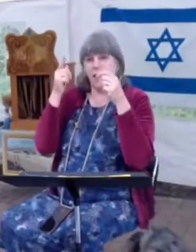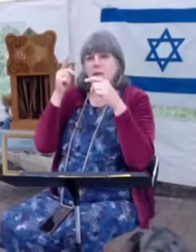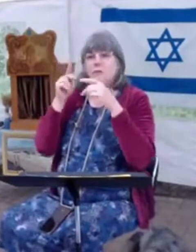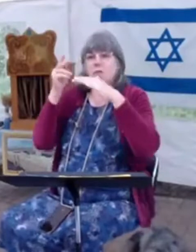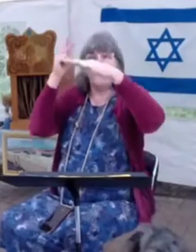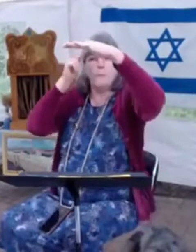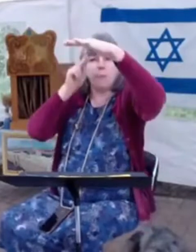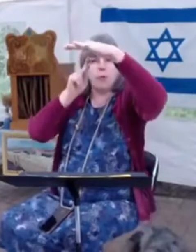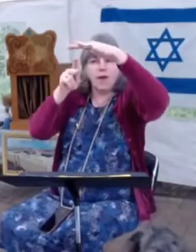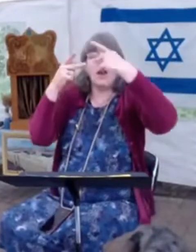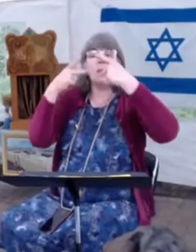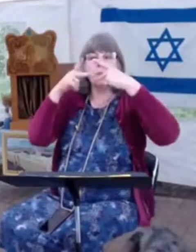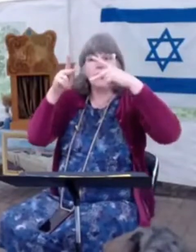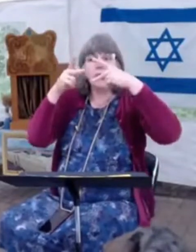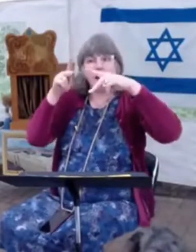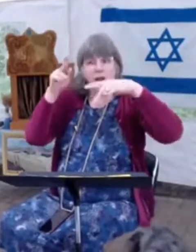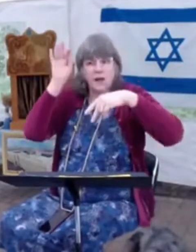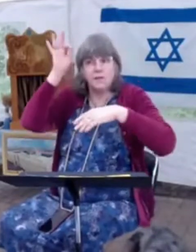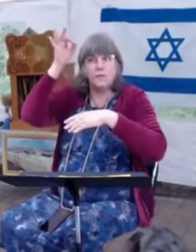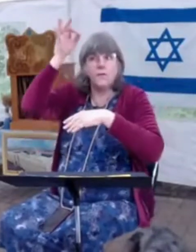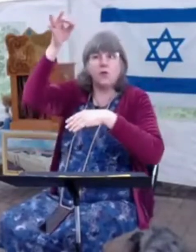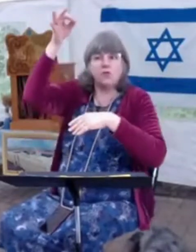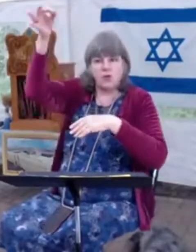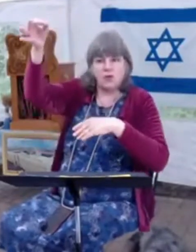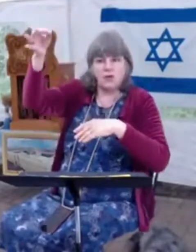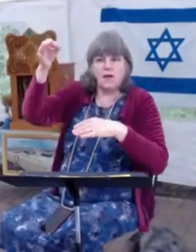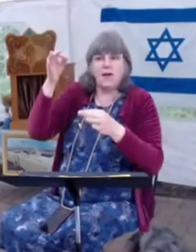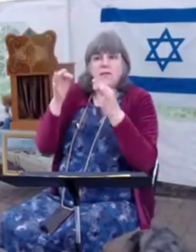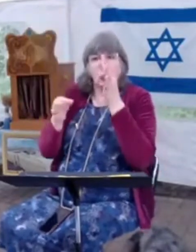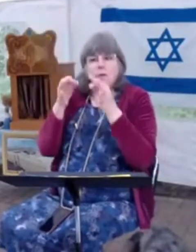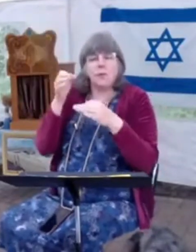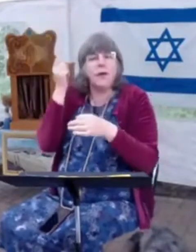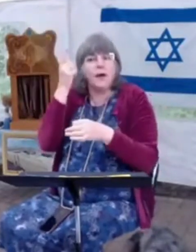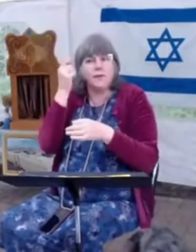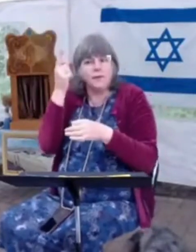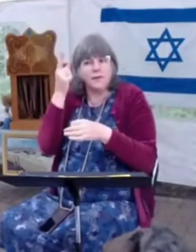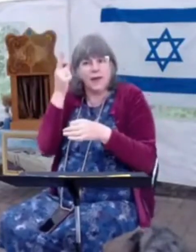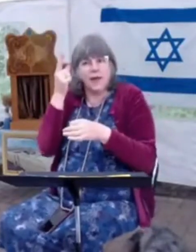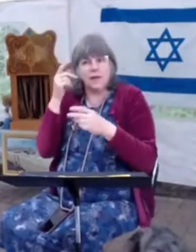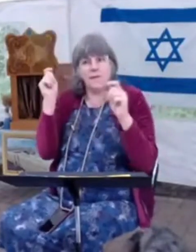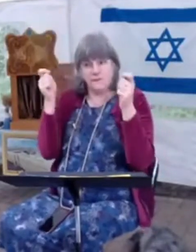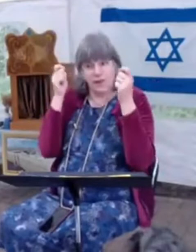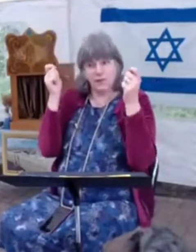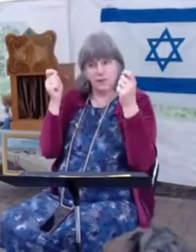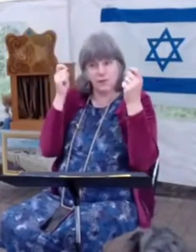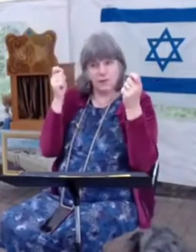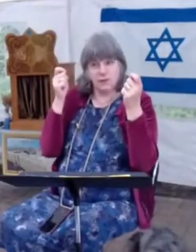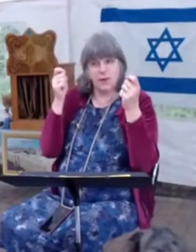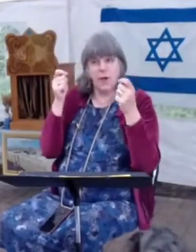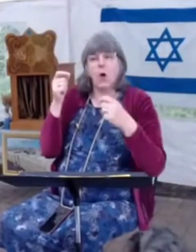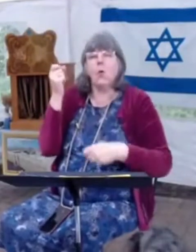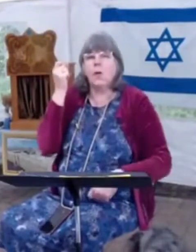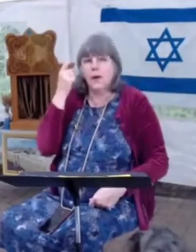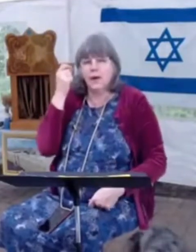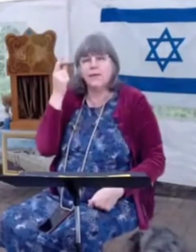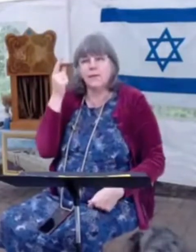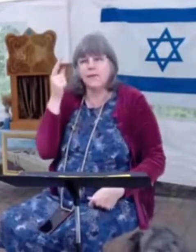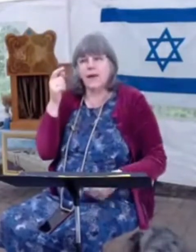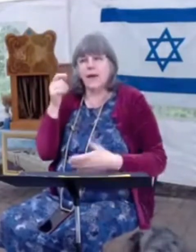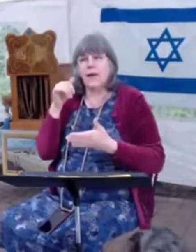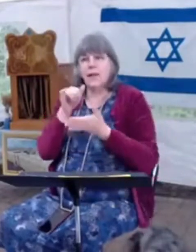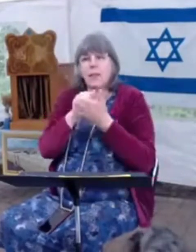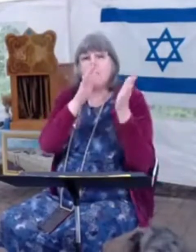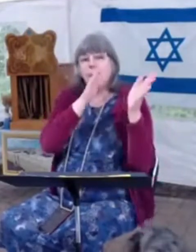ultimate return to full fellowship with Hashem, which we talk about it every Sukkot. Sukkot is the